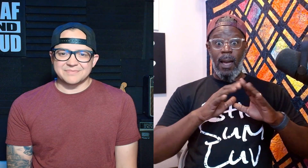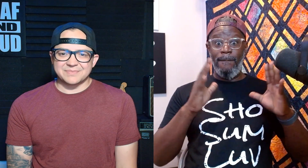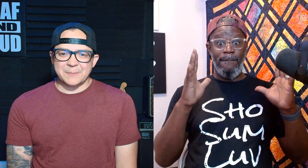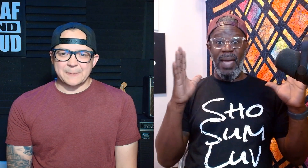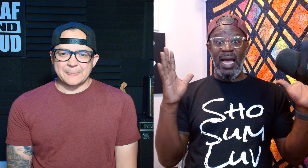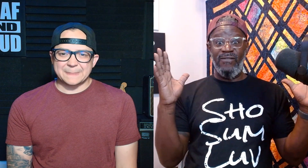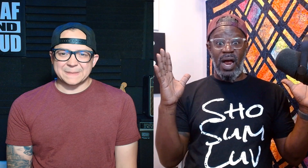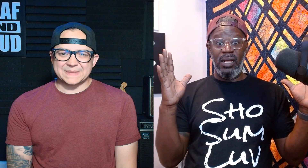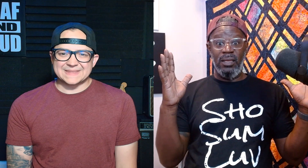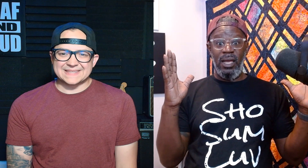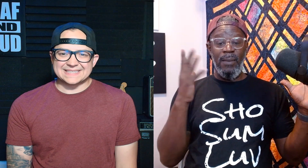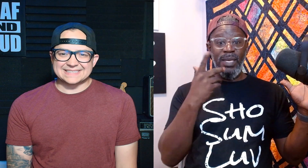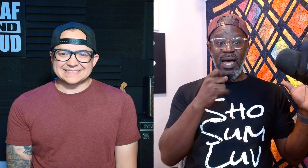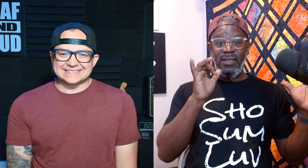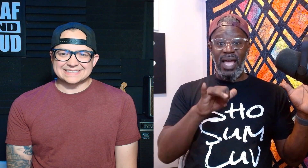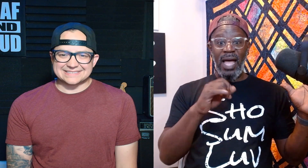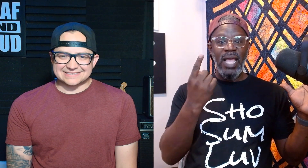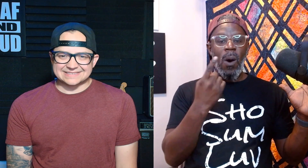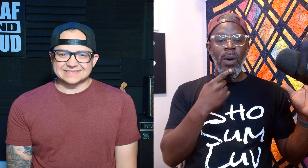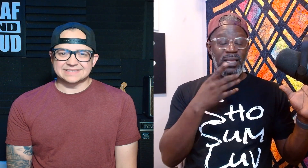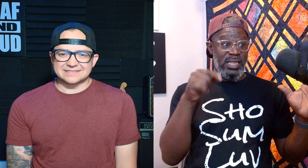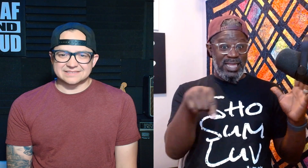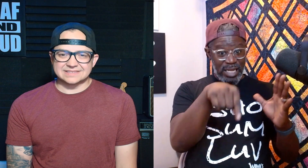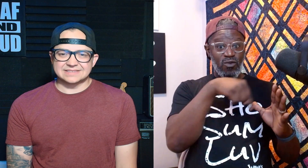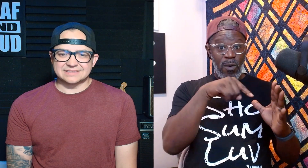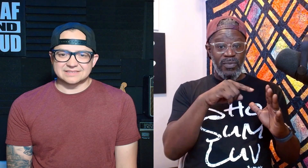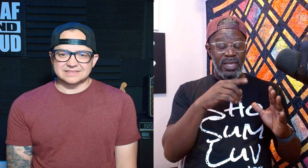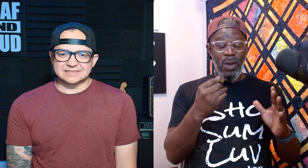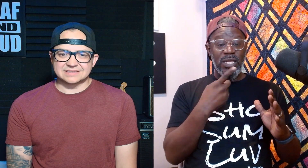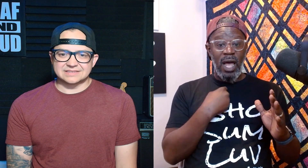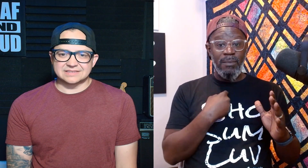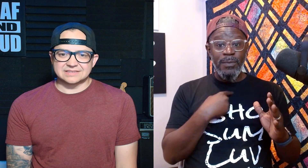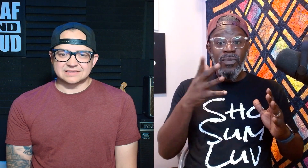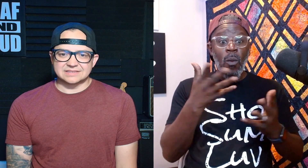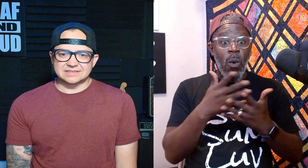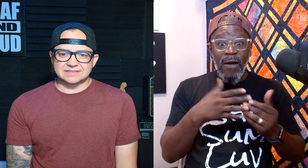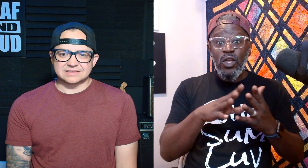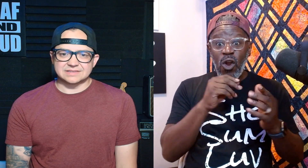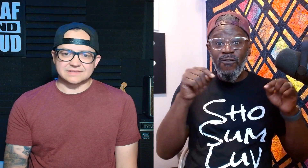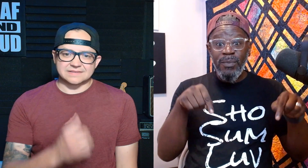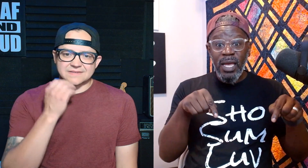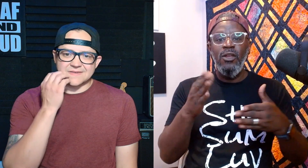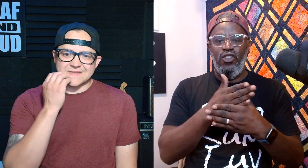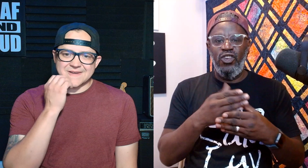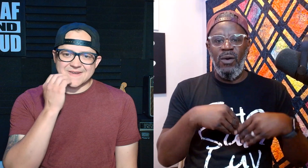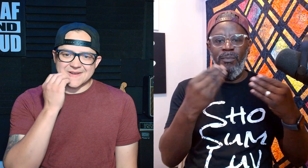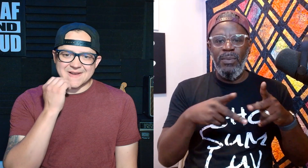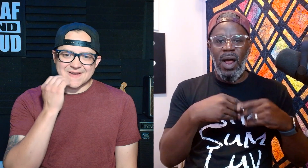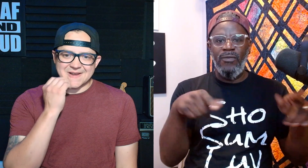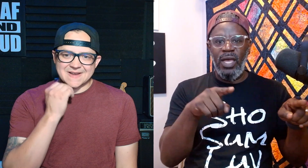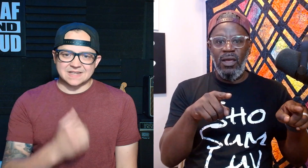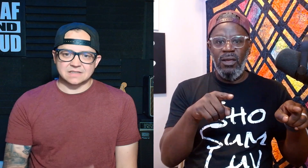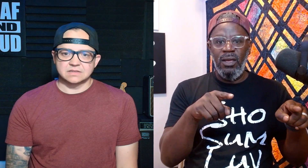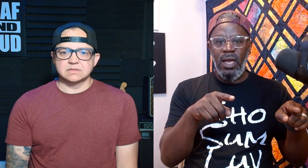was magnified. And because of that, this group that he was telling me, whatever you learn from here, share with